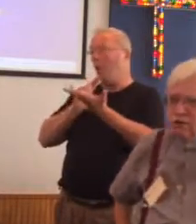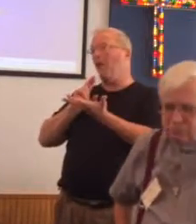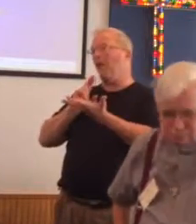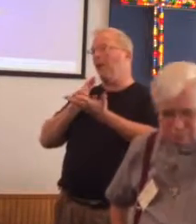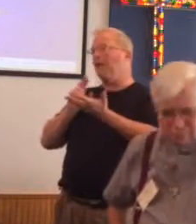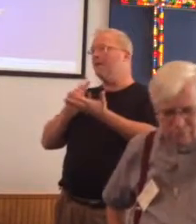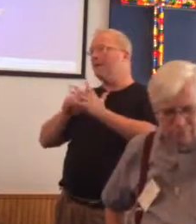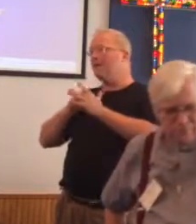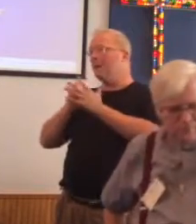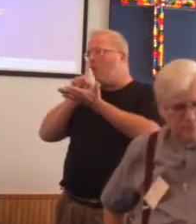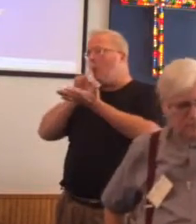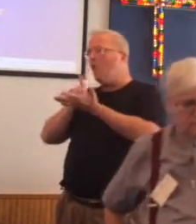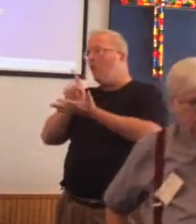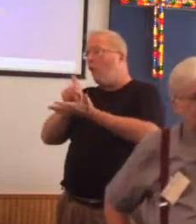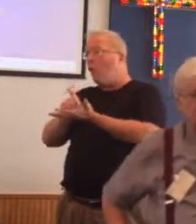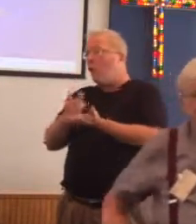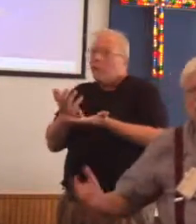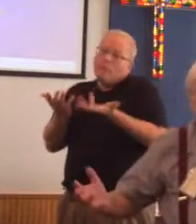courting her.